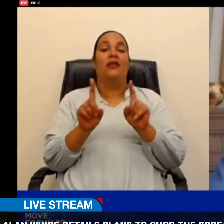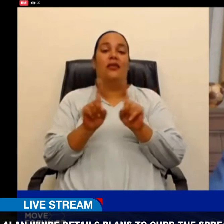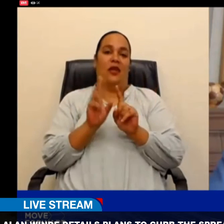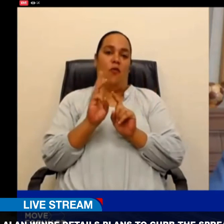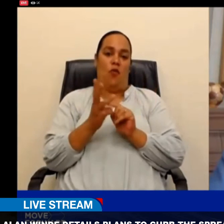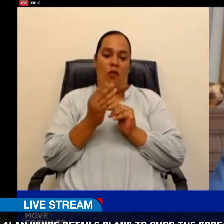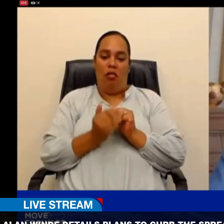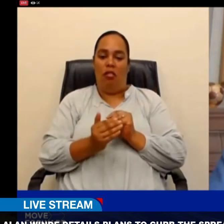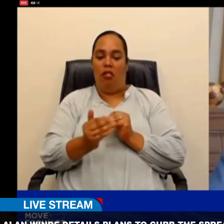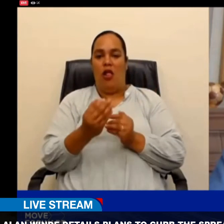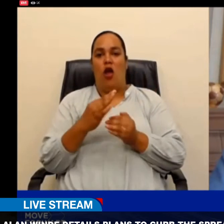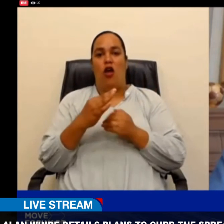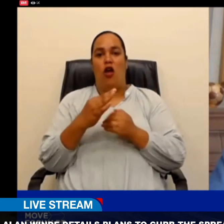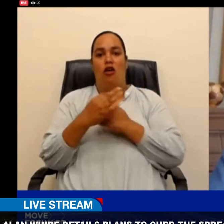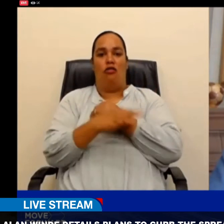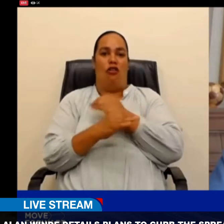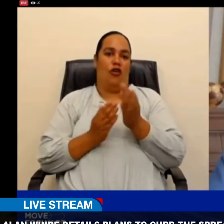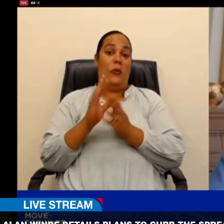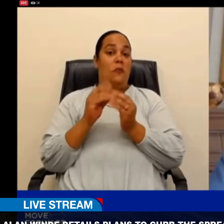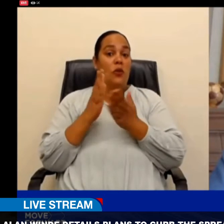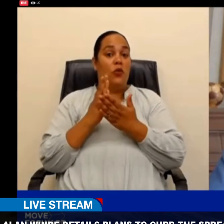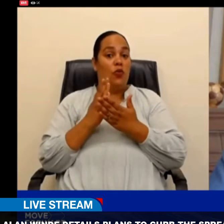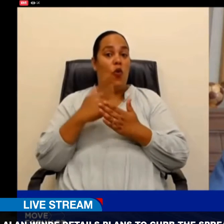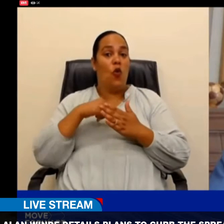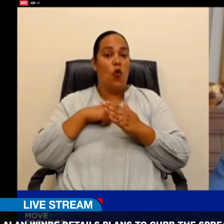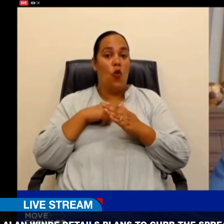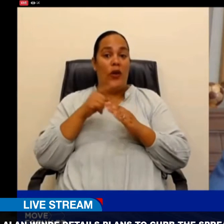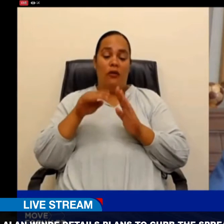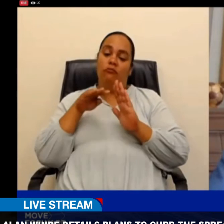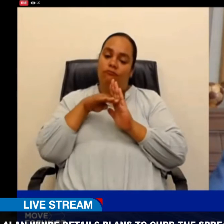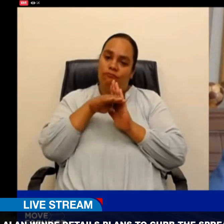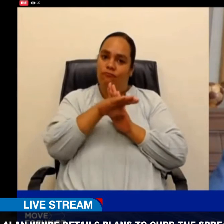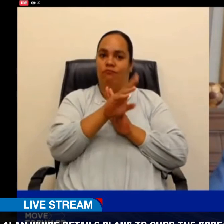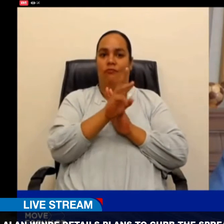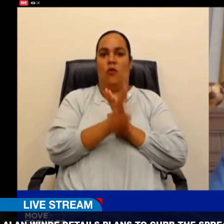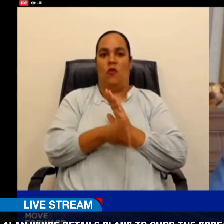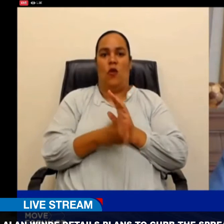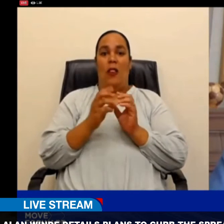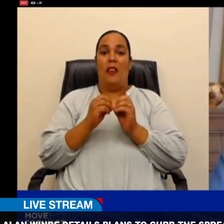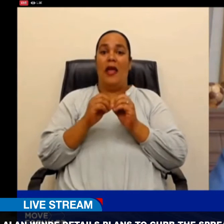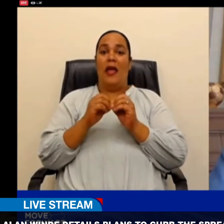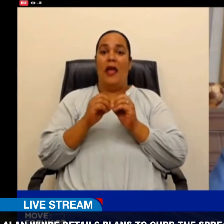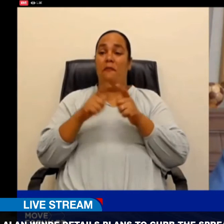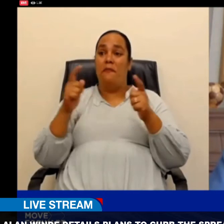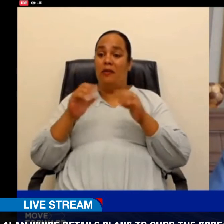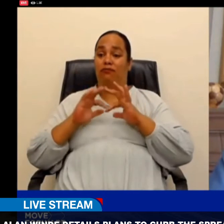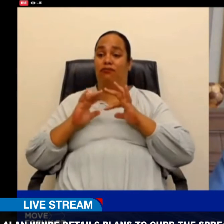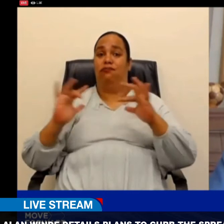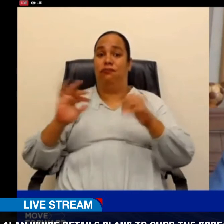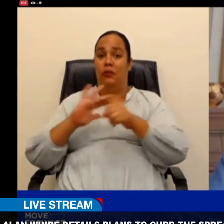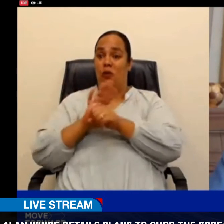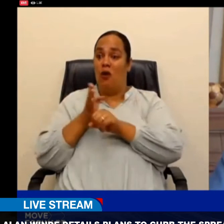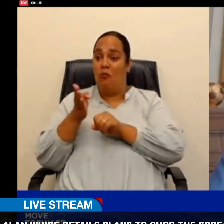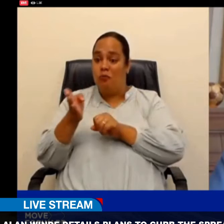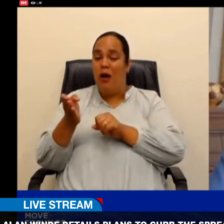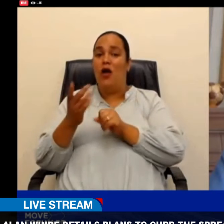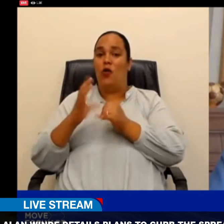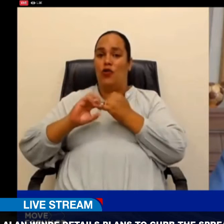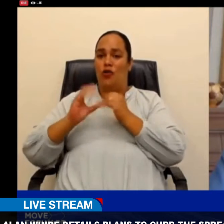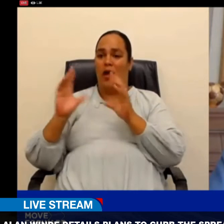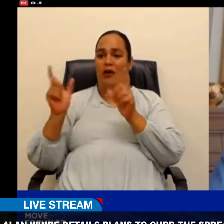into the garden route, making sure that we are flattening this curve, putting out this big bushfire that is COVID-19